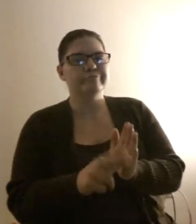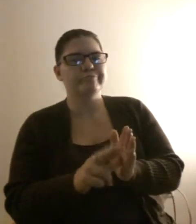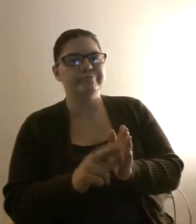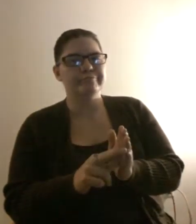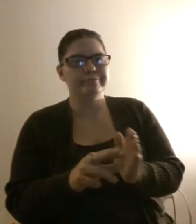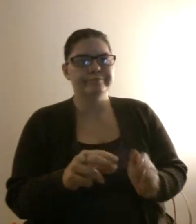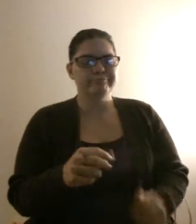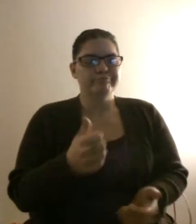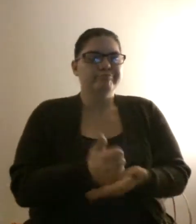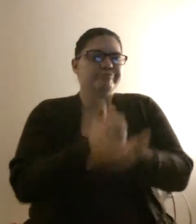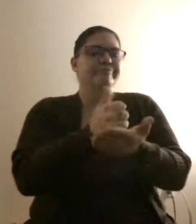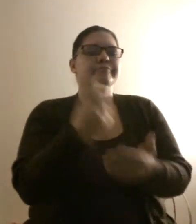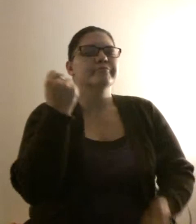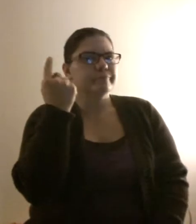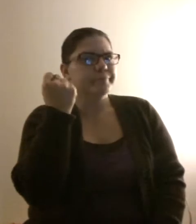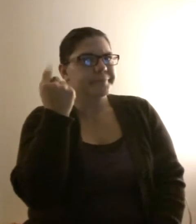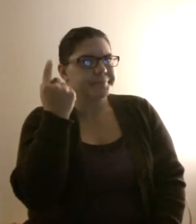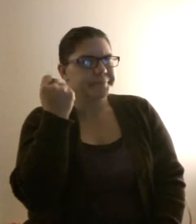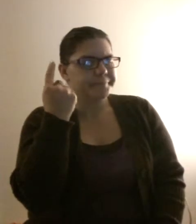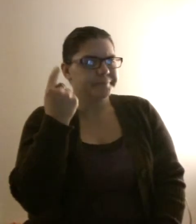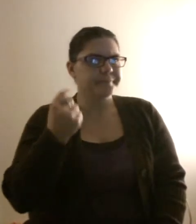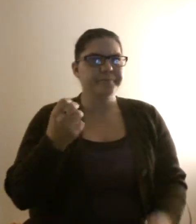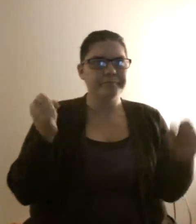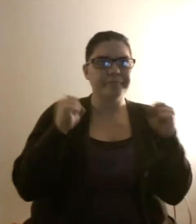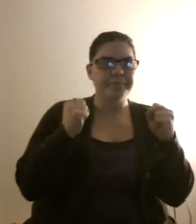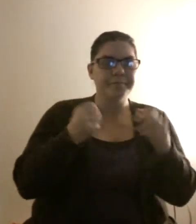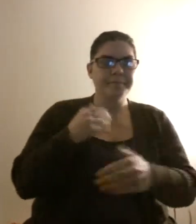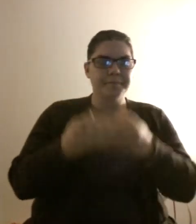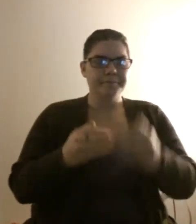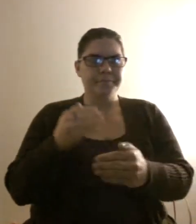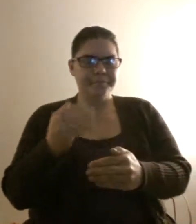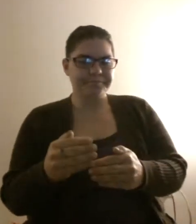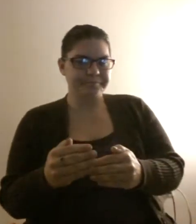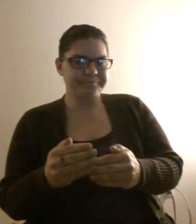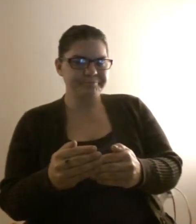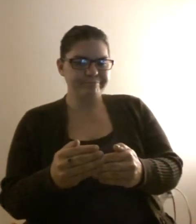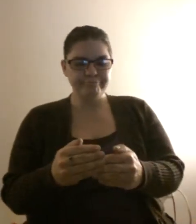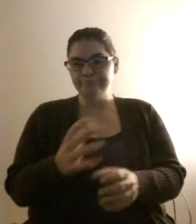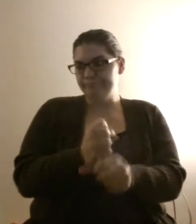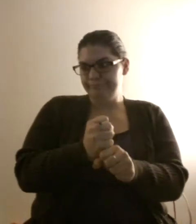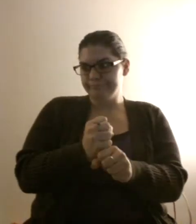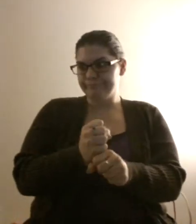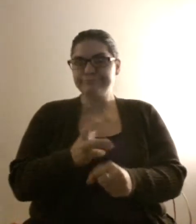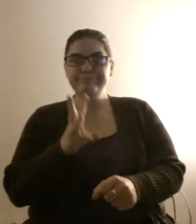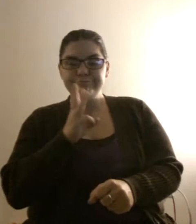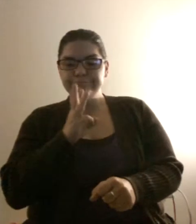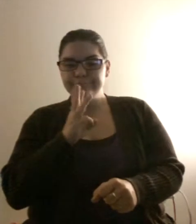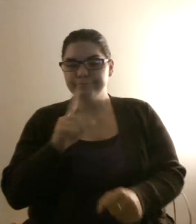process. And what you're looking at basically is taking water from its liquid phase and putting it to its